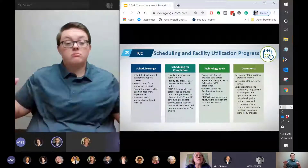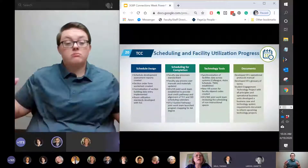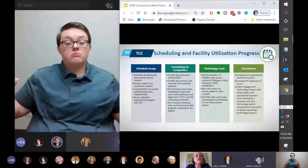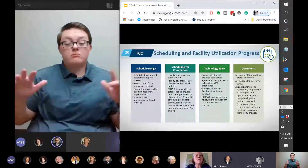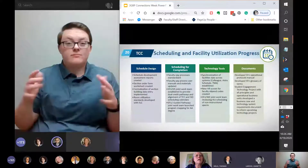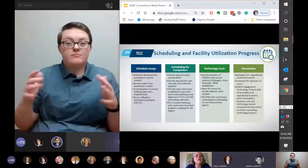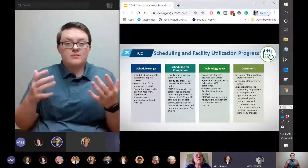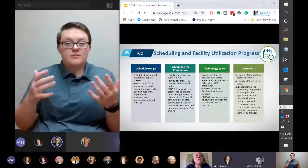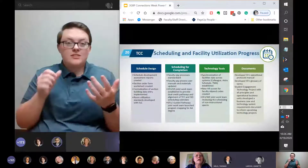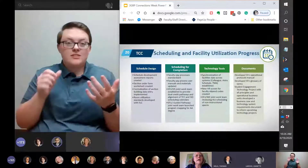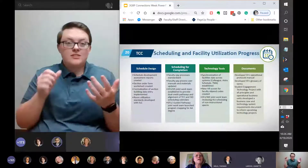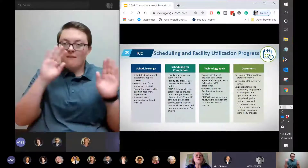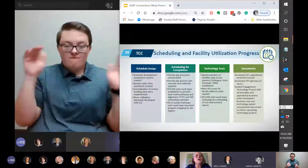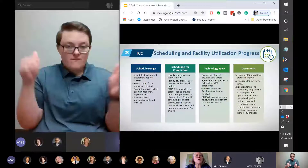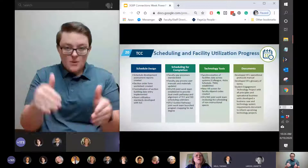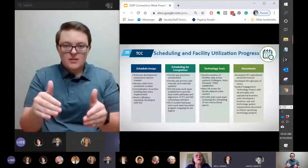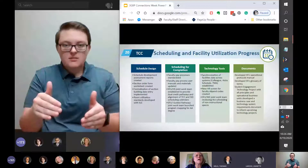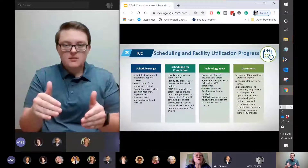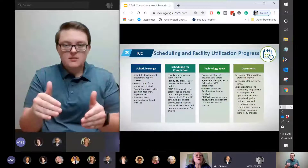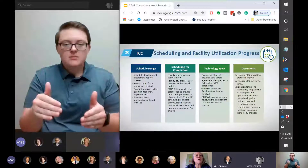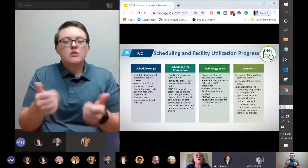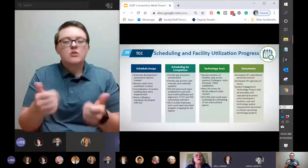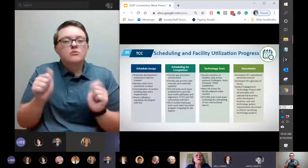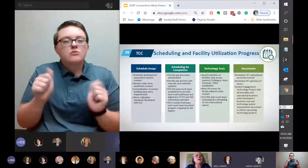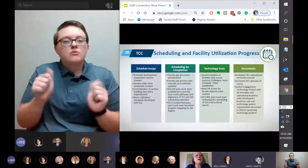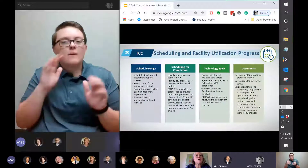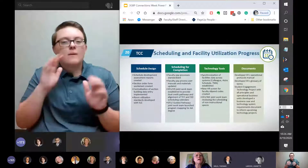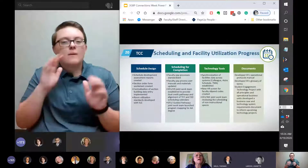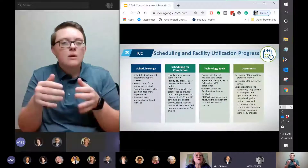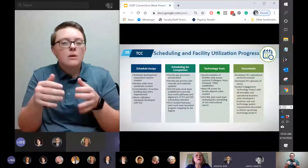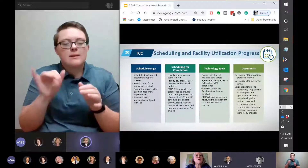going to greatly simplify that process.